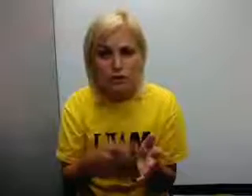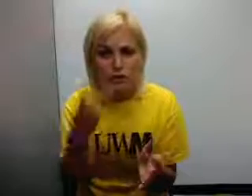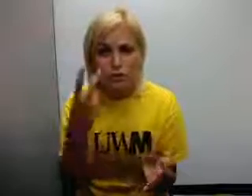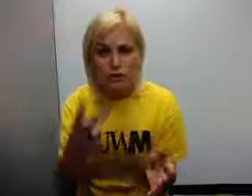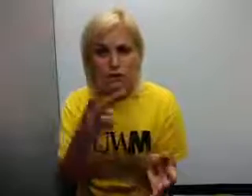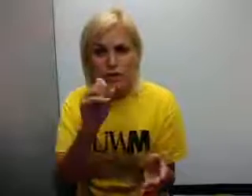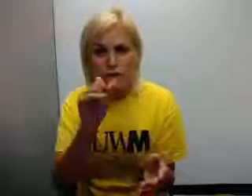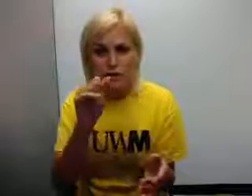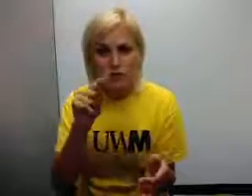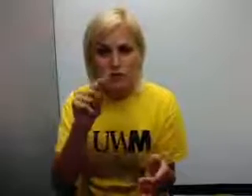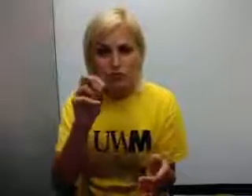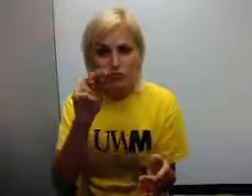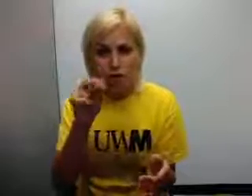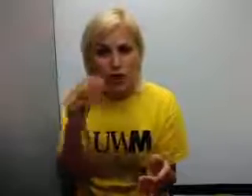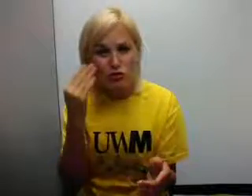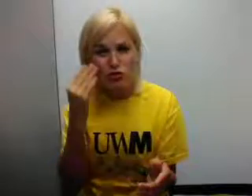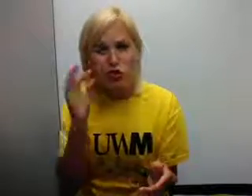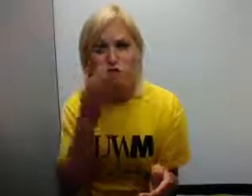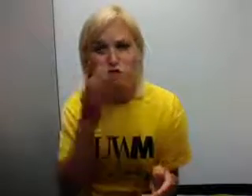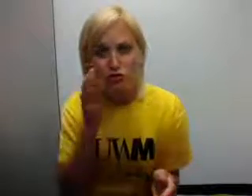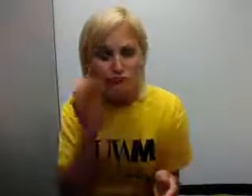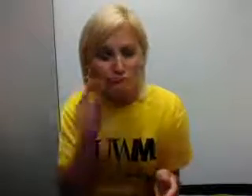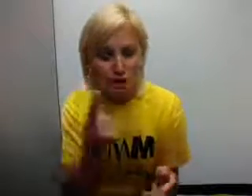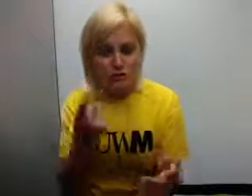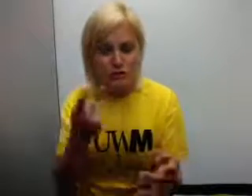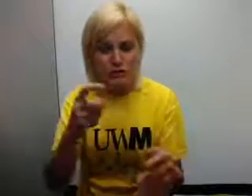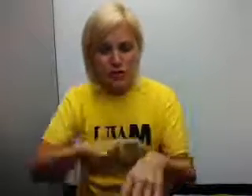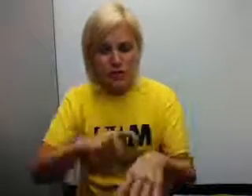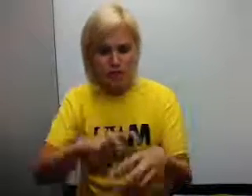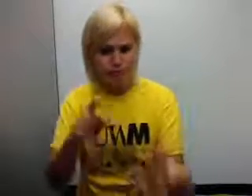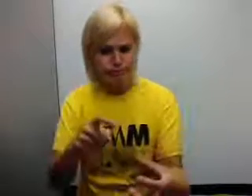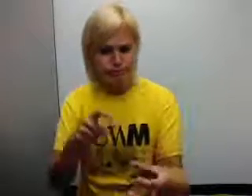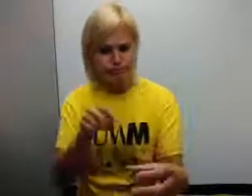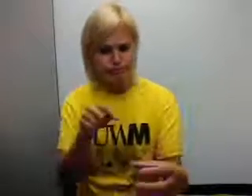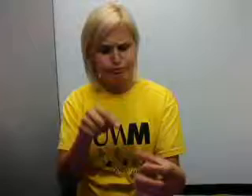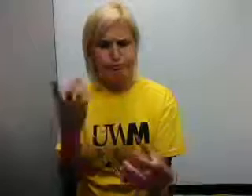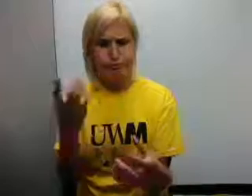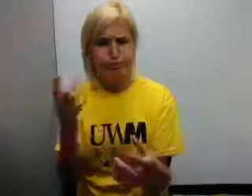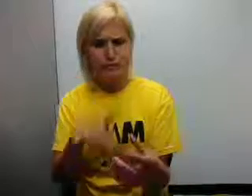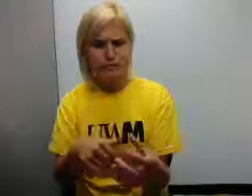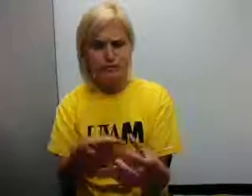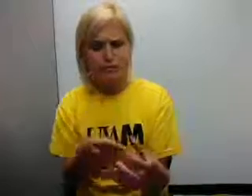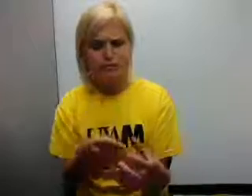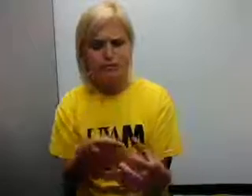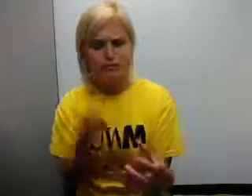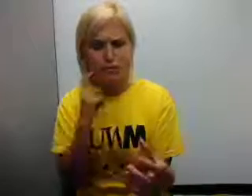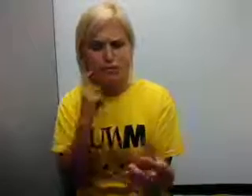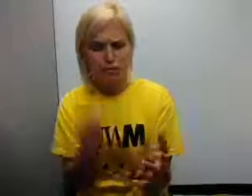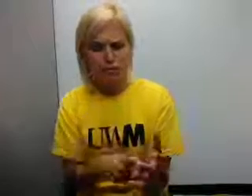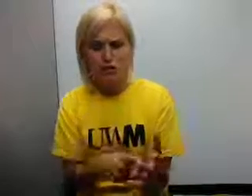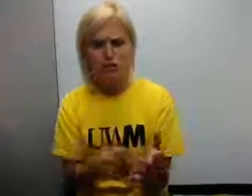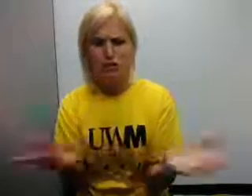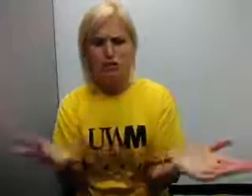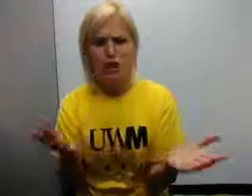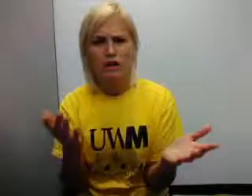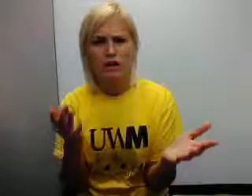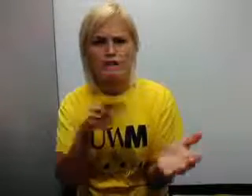citron for the first time. What is it like? Well, we notice that it bears some similarity to a